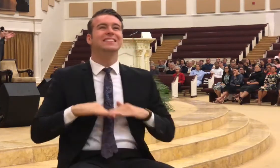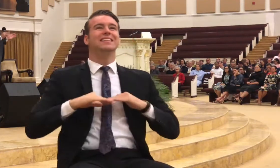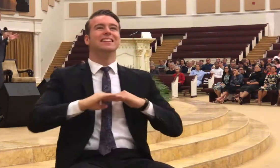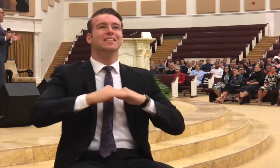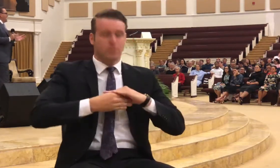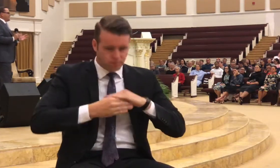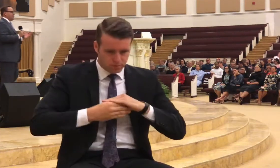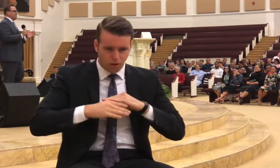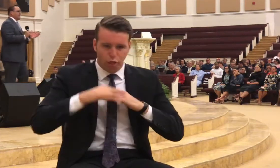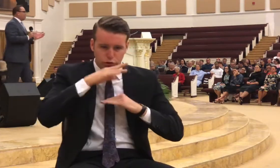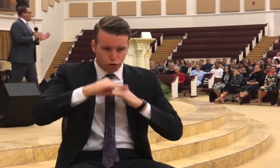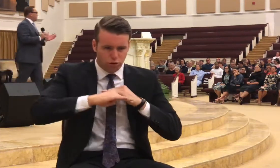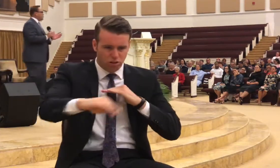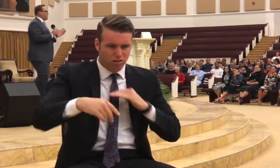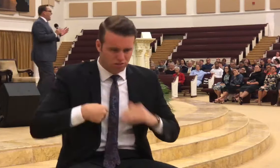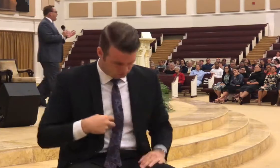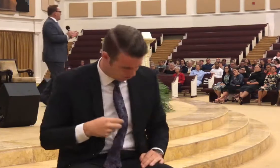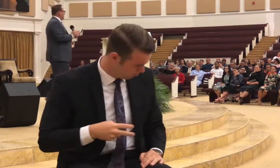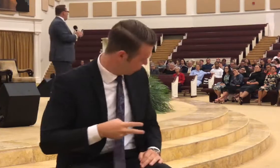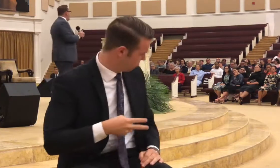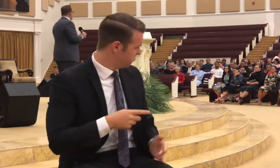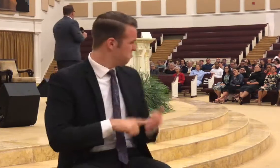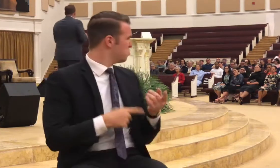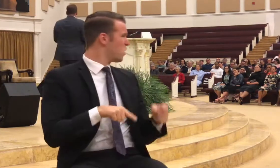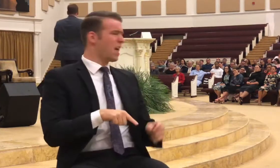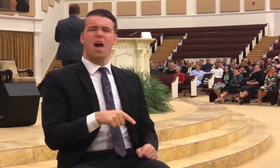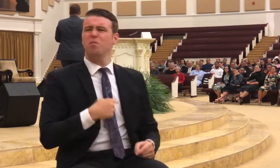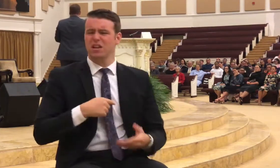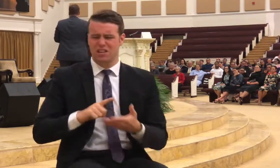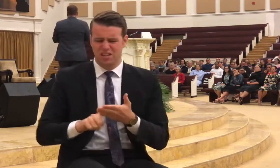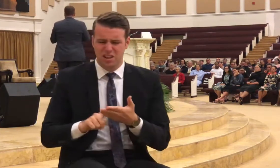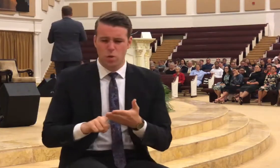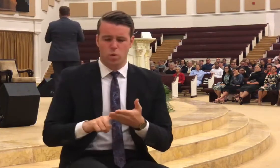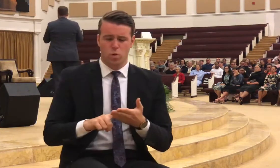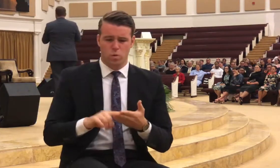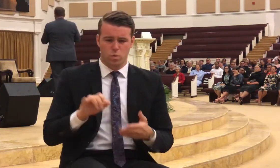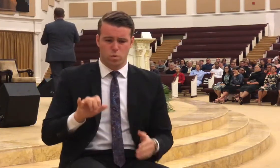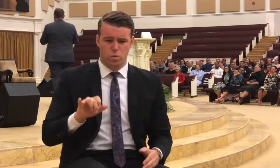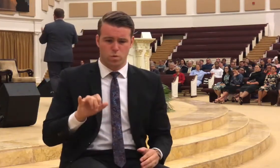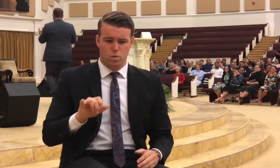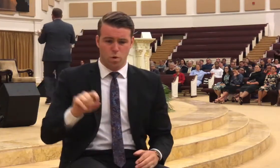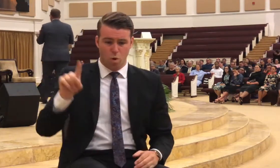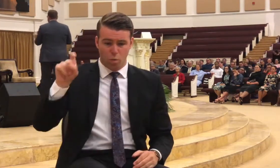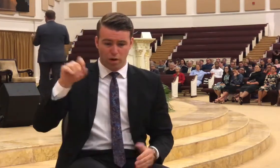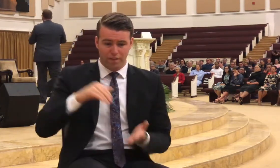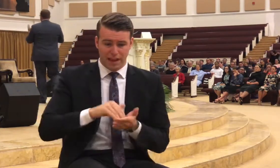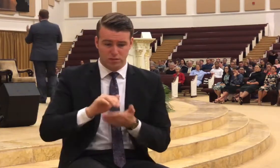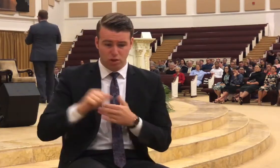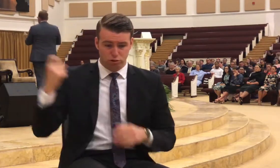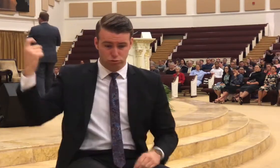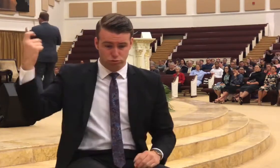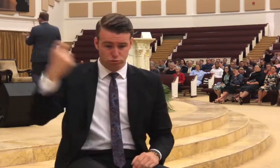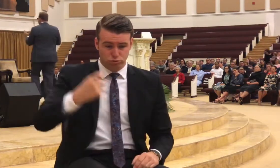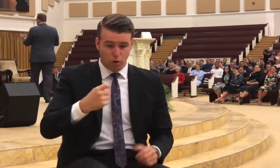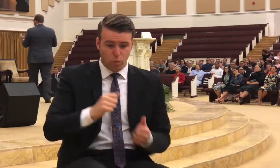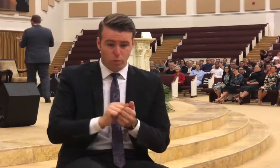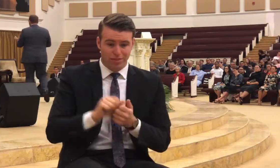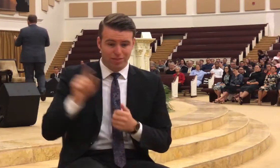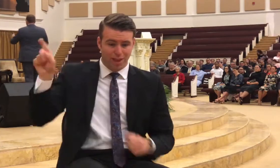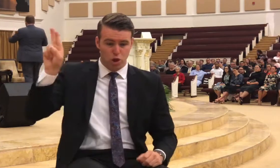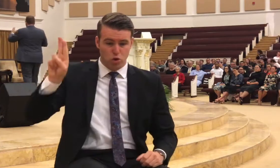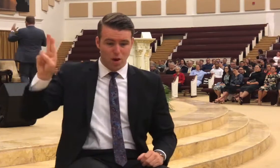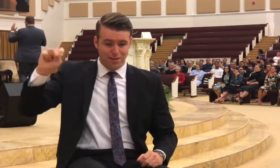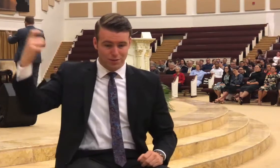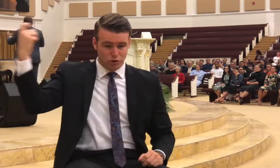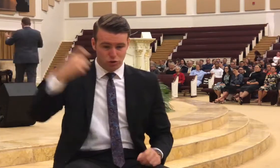all. And you ask and you begin to research what happened to the road. And they said, oh, there was $100,000 donated by the UN to build this